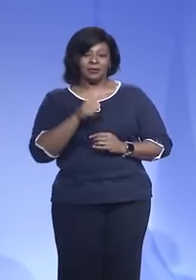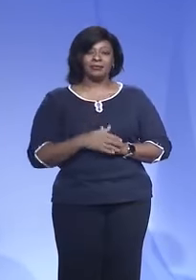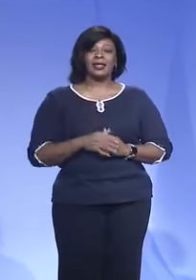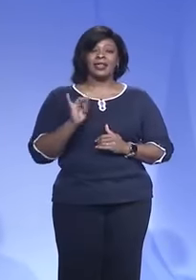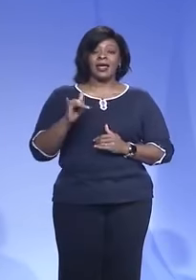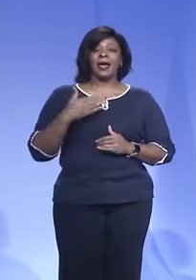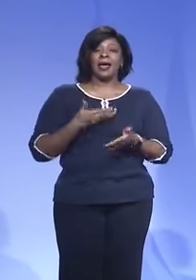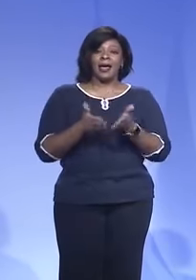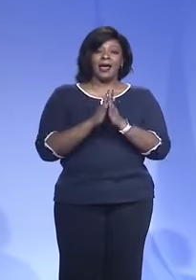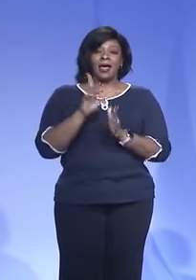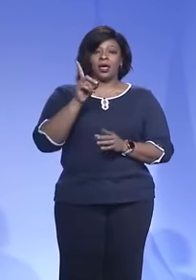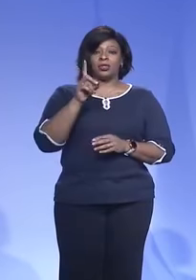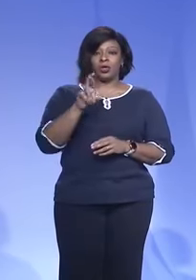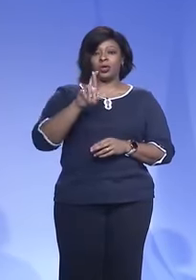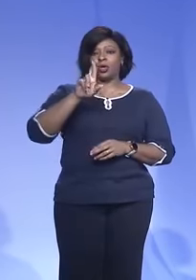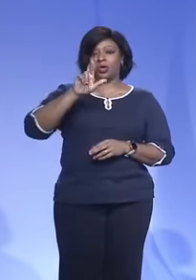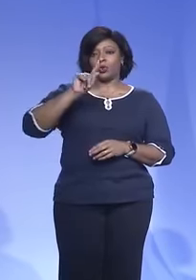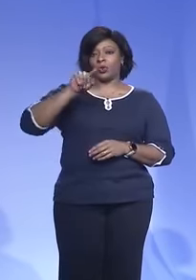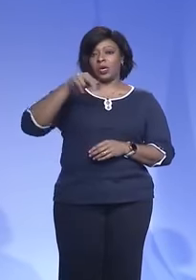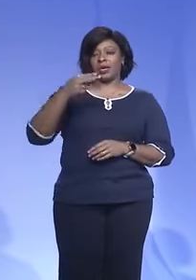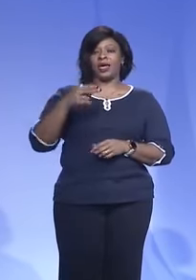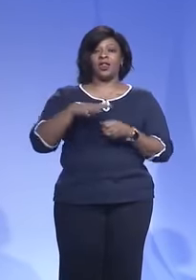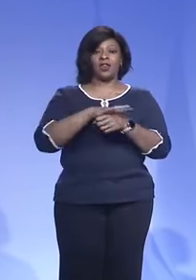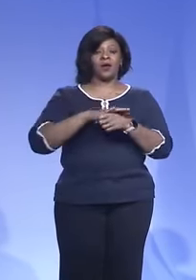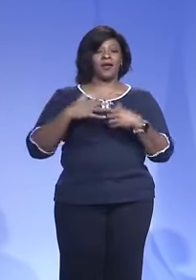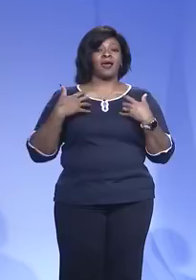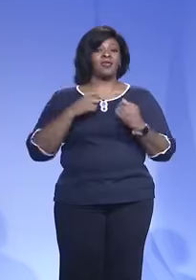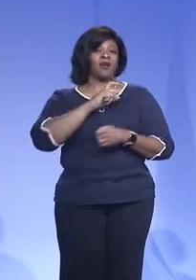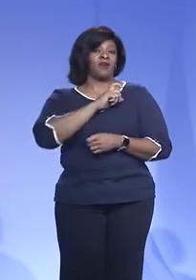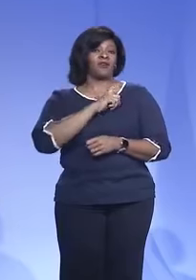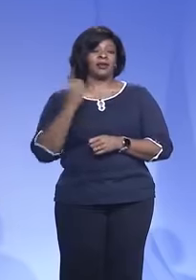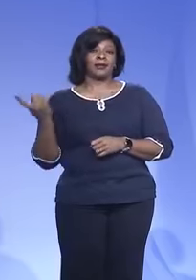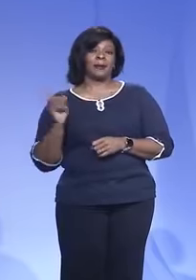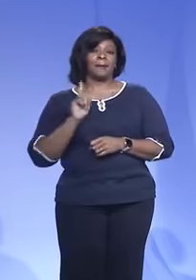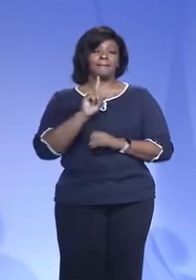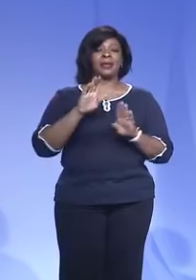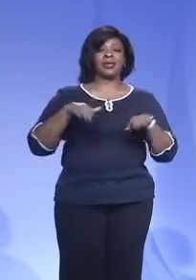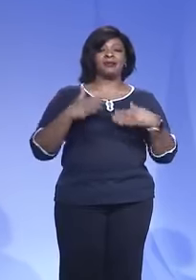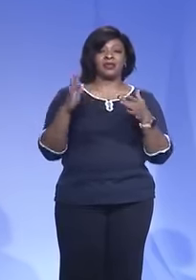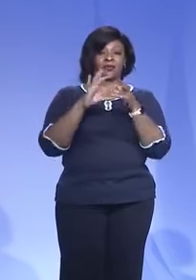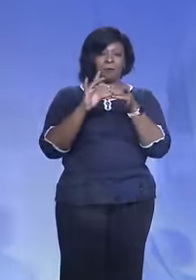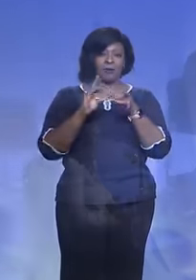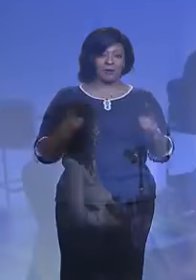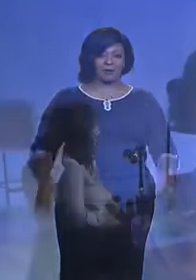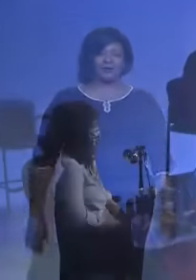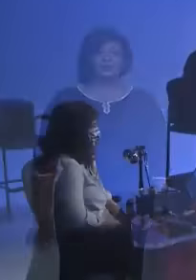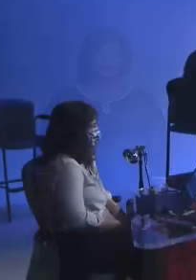that, I'm going to ask Dr. Randolph, our local health officer, come up and give his remarks.